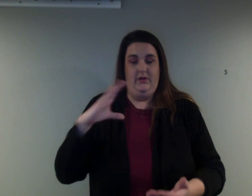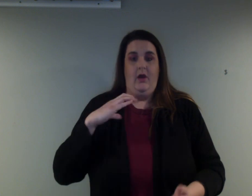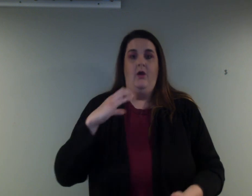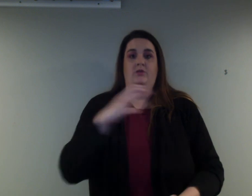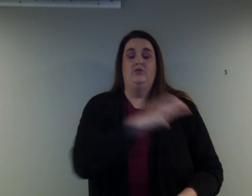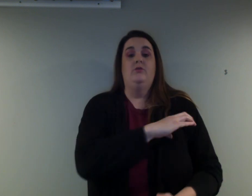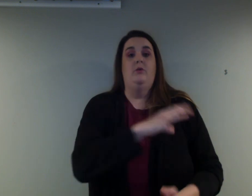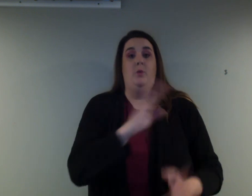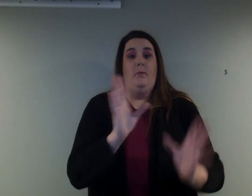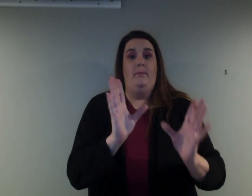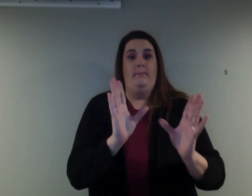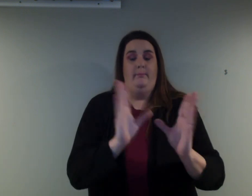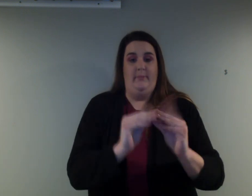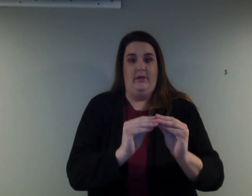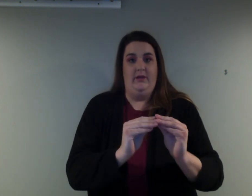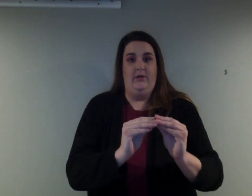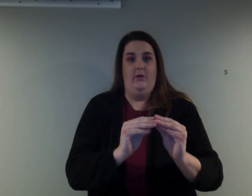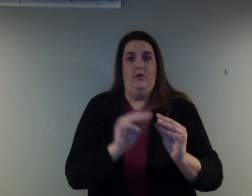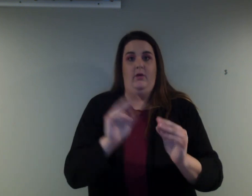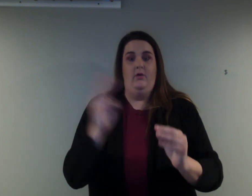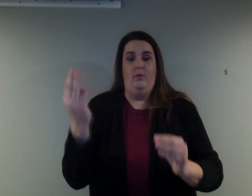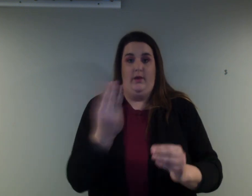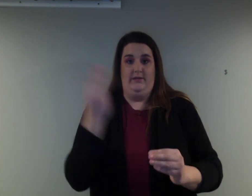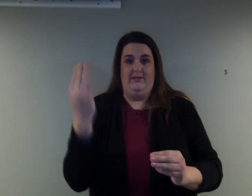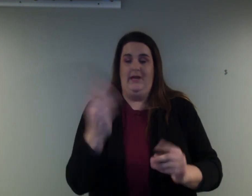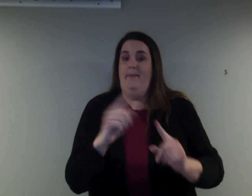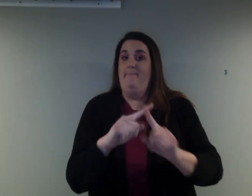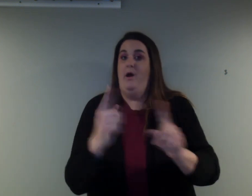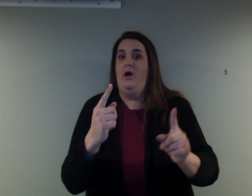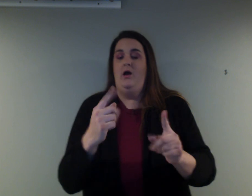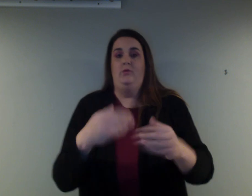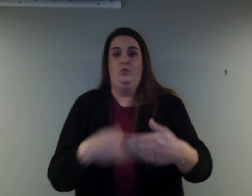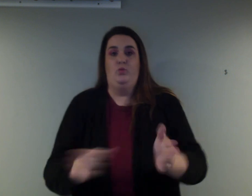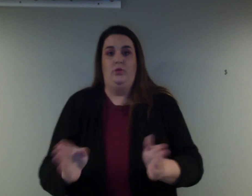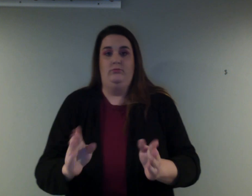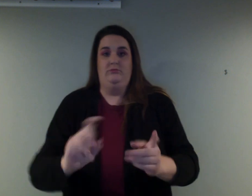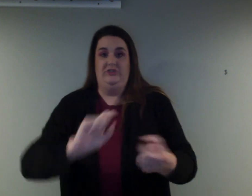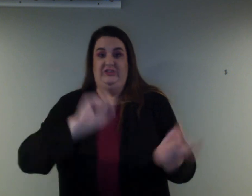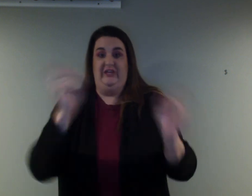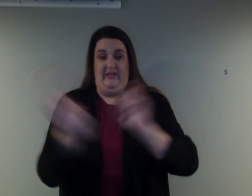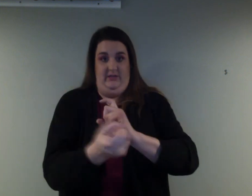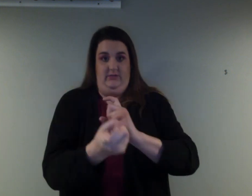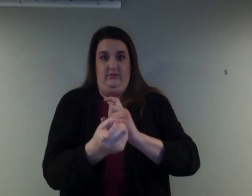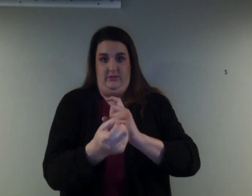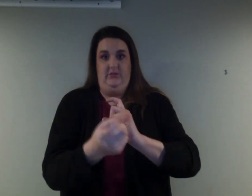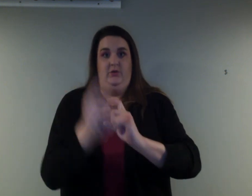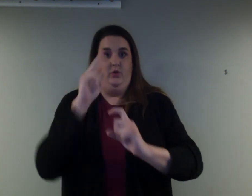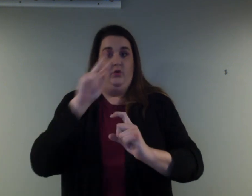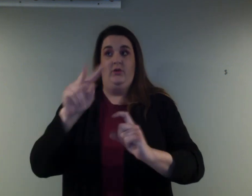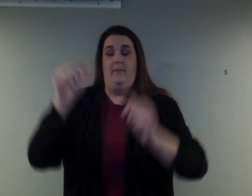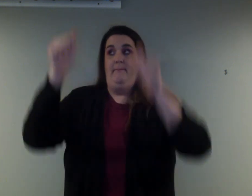room has changed, so check the bulletin board for new information. I